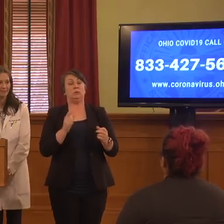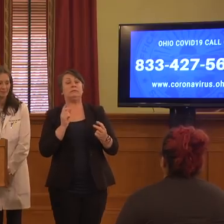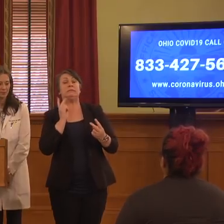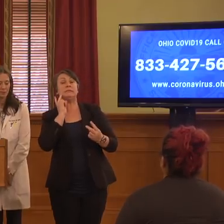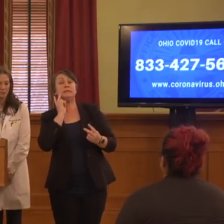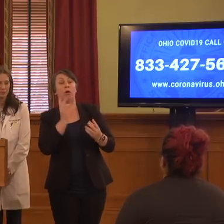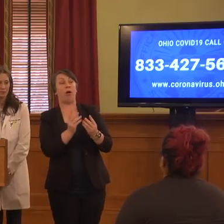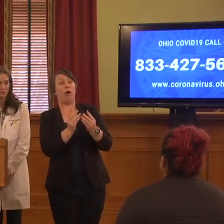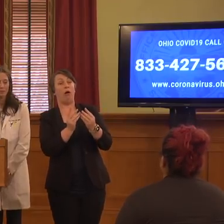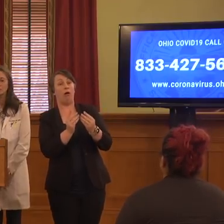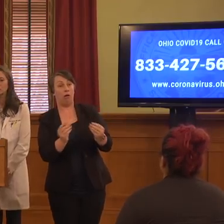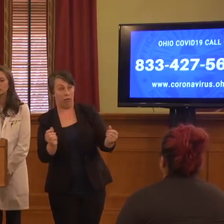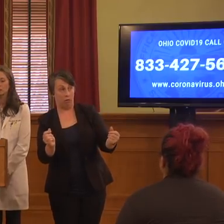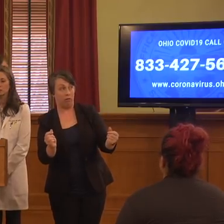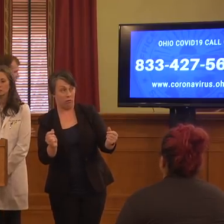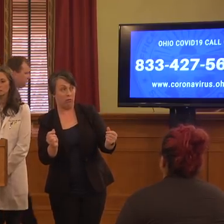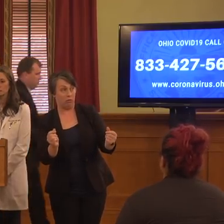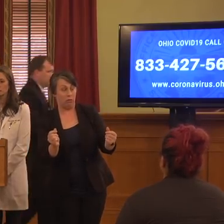We did put a limit